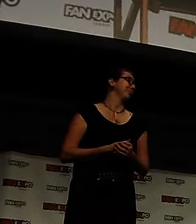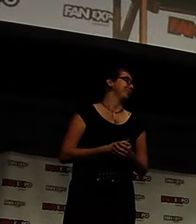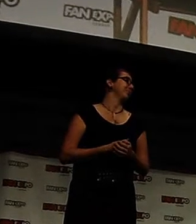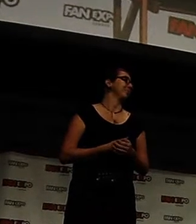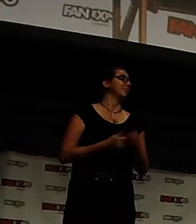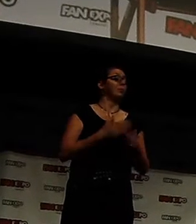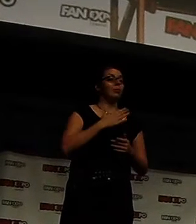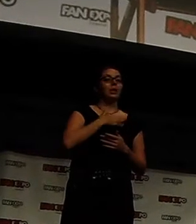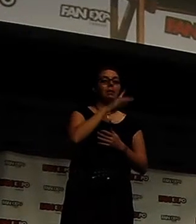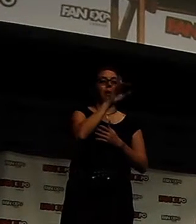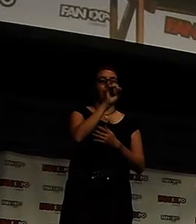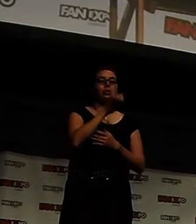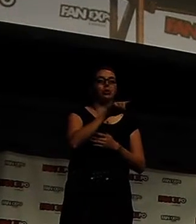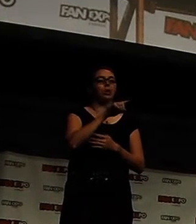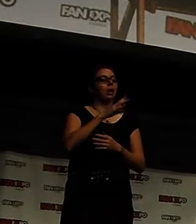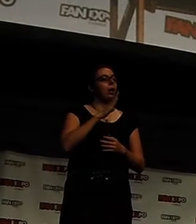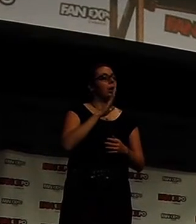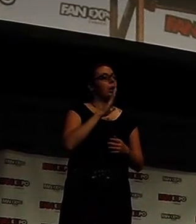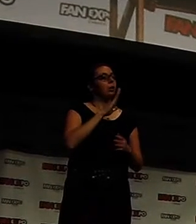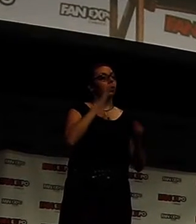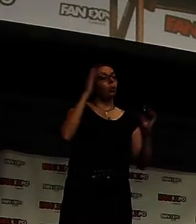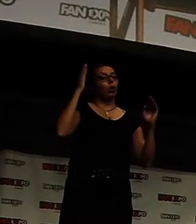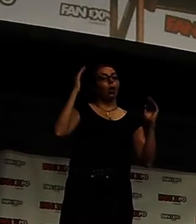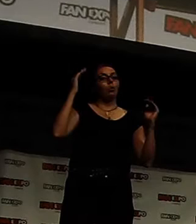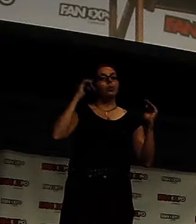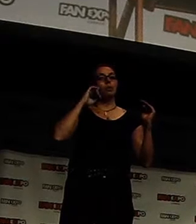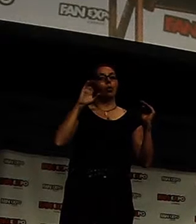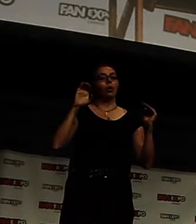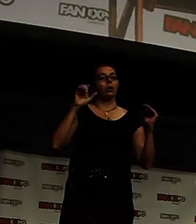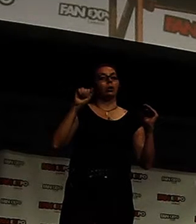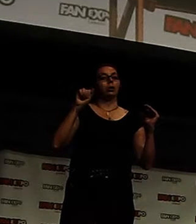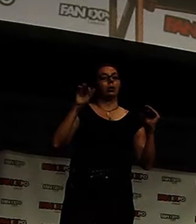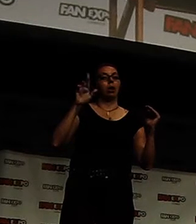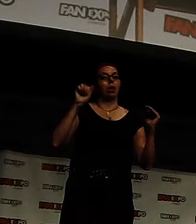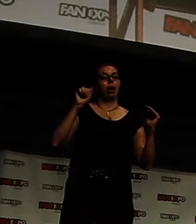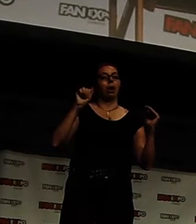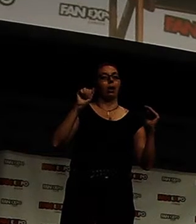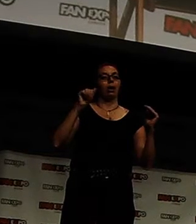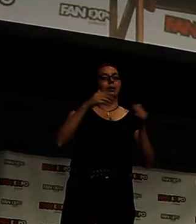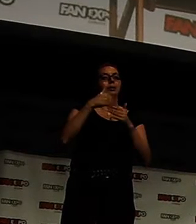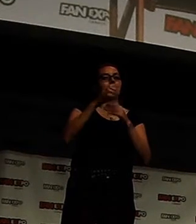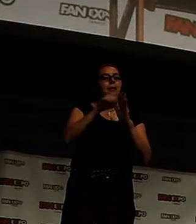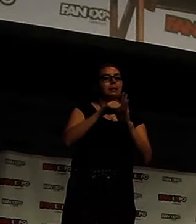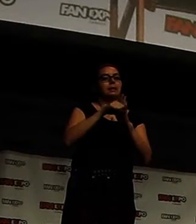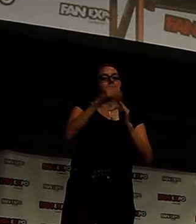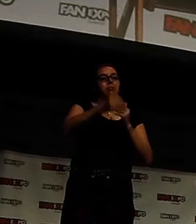My question was, what are your hopes for Clara in the coming seasons?